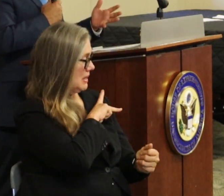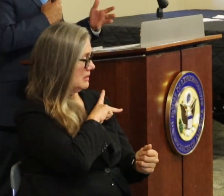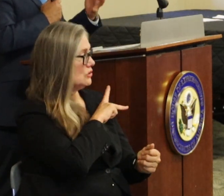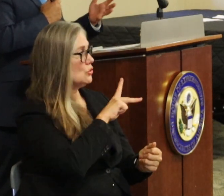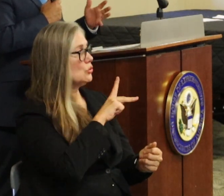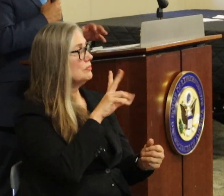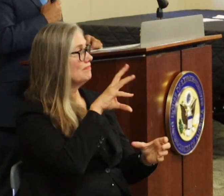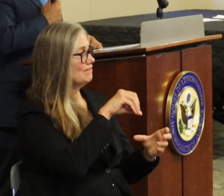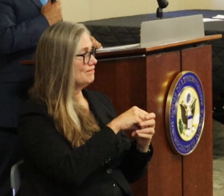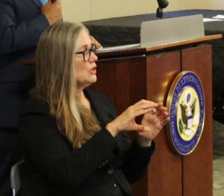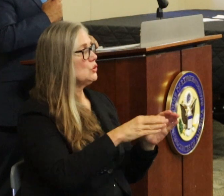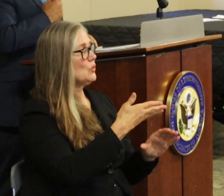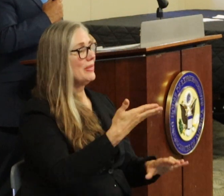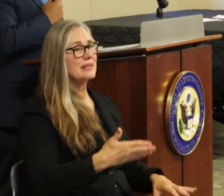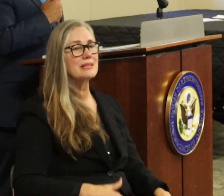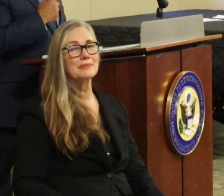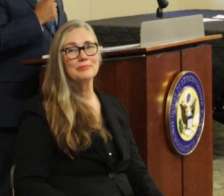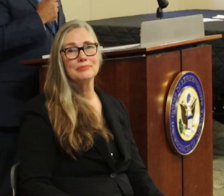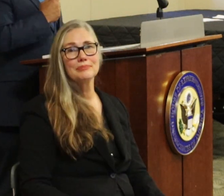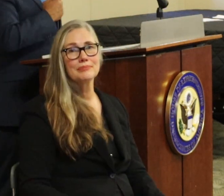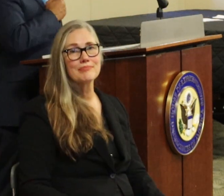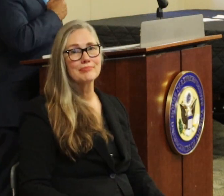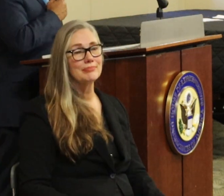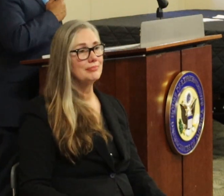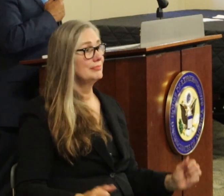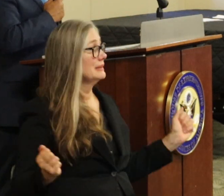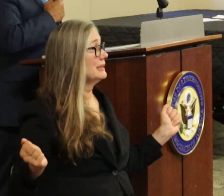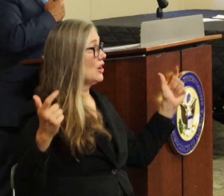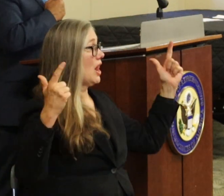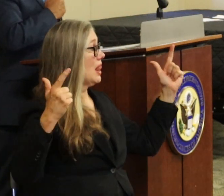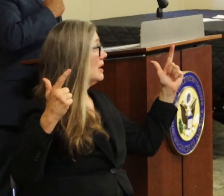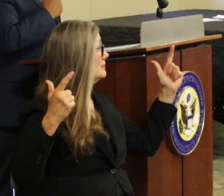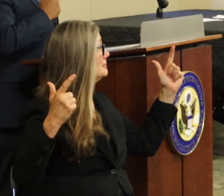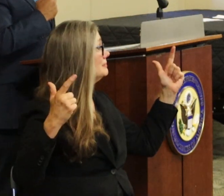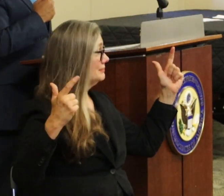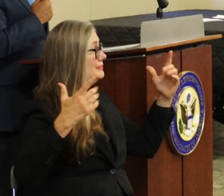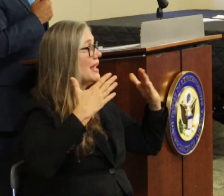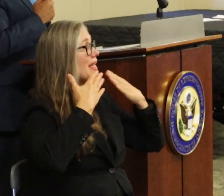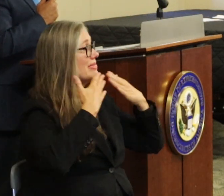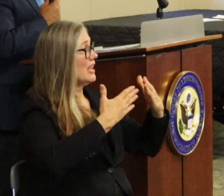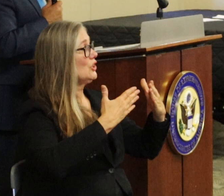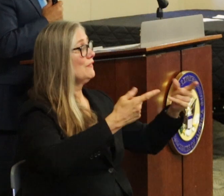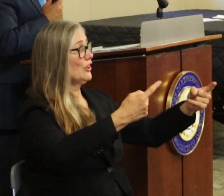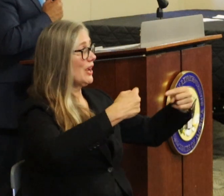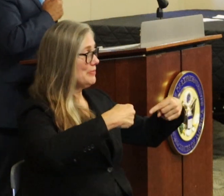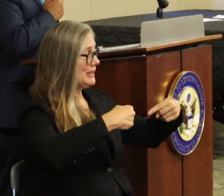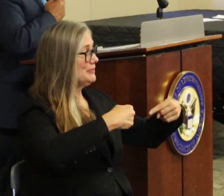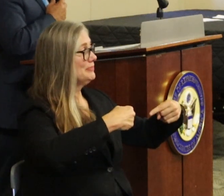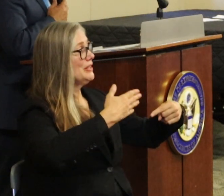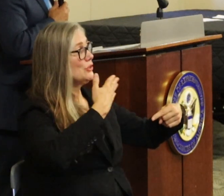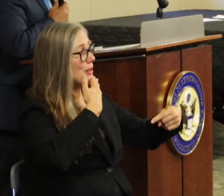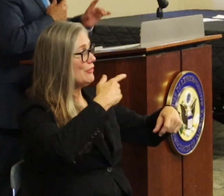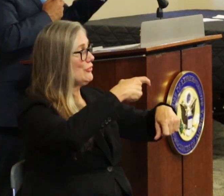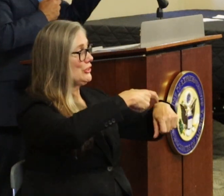up and do things. So thank you very much. Is that it? Yes. Thank you all very much for coming. I'm very grateful